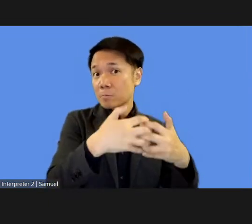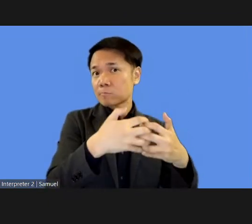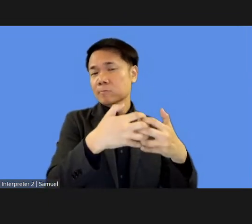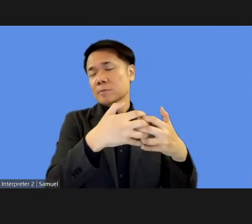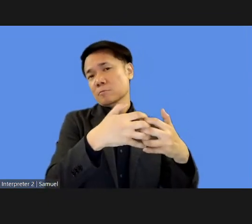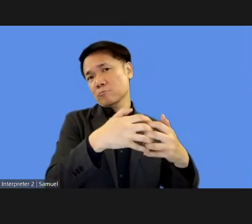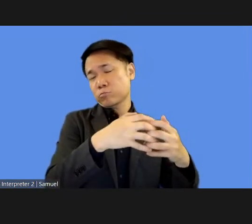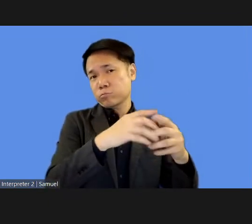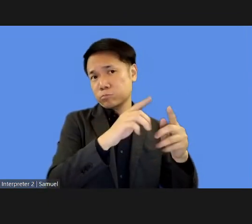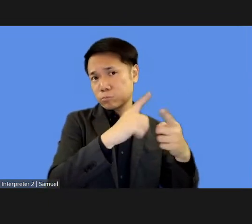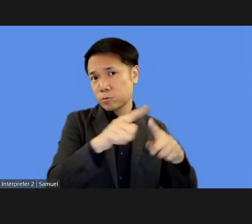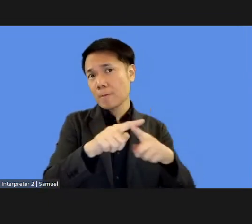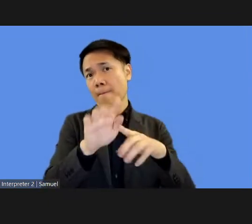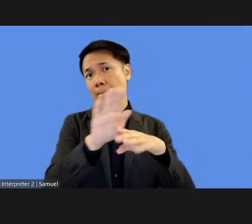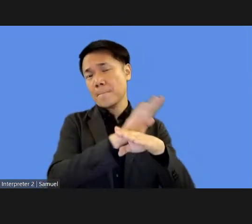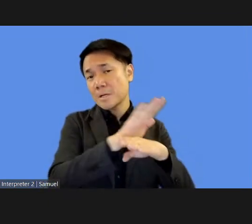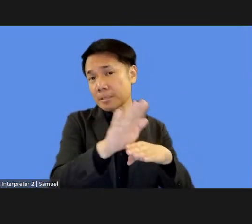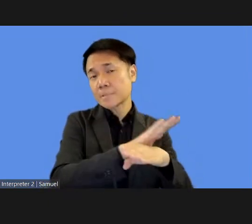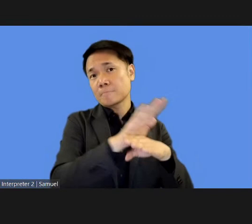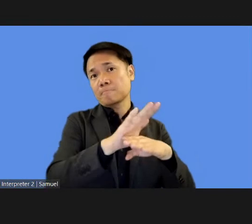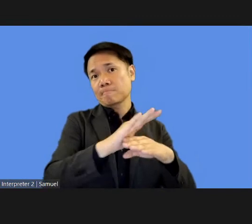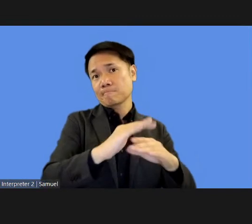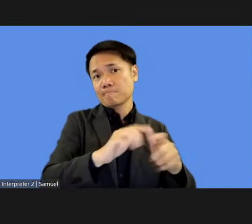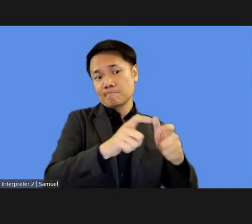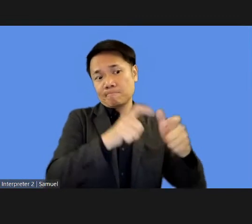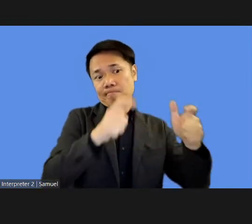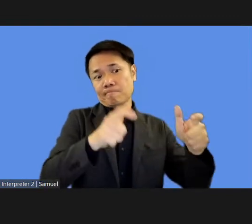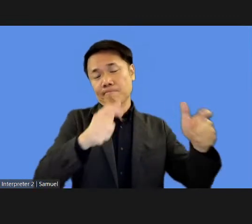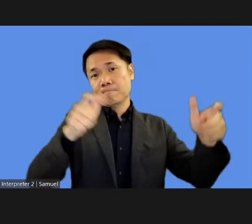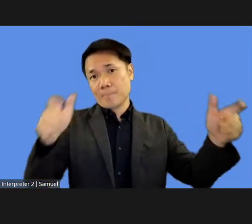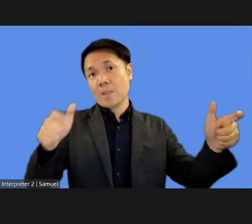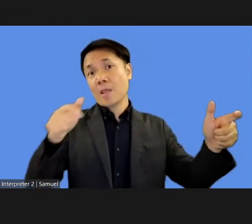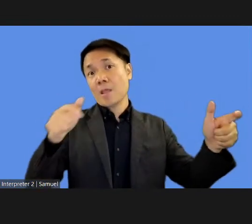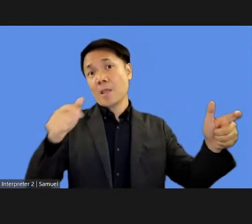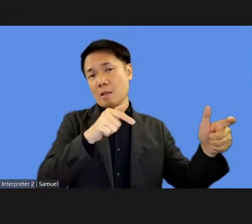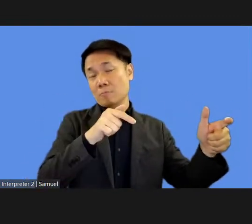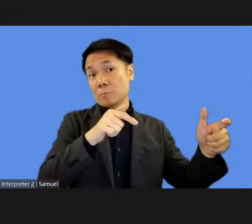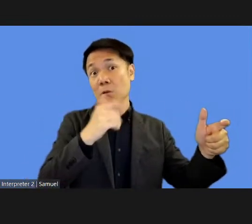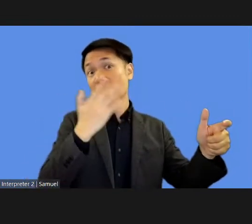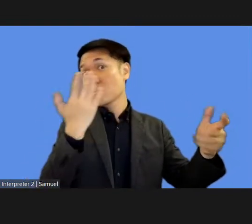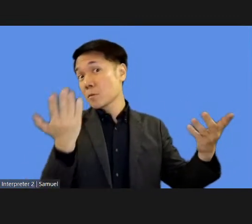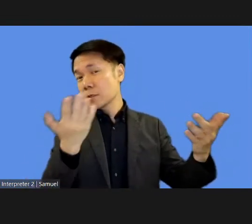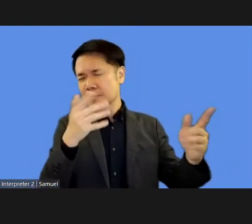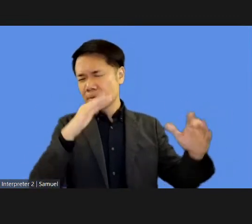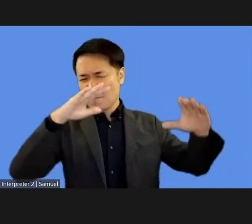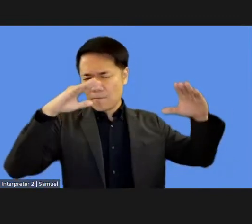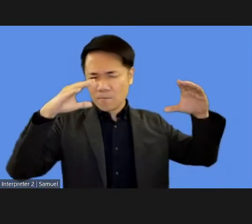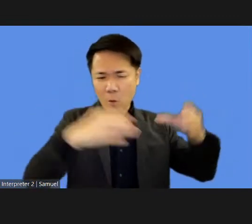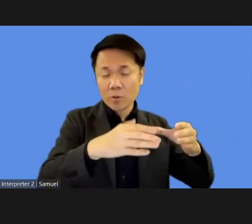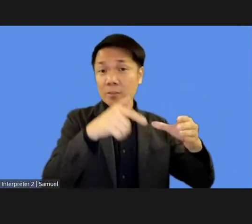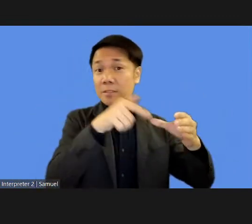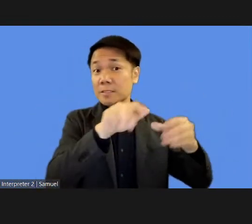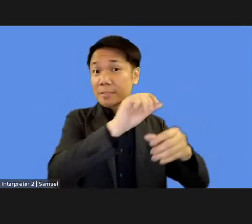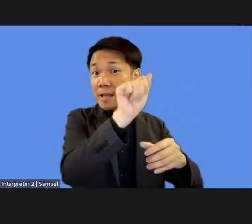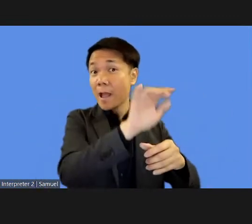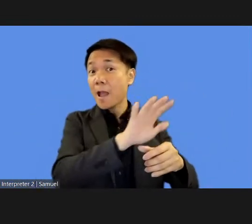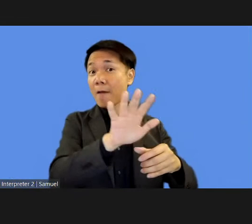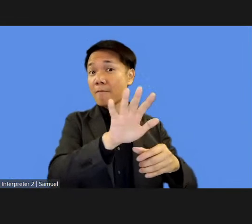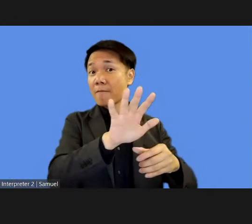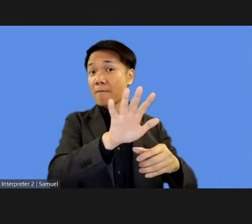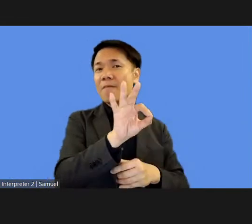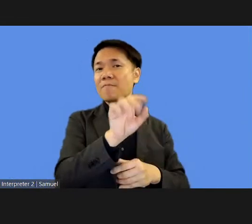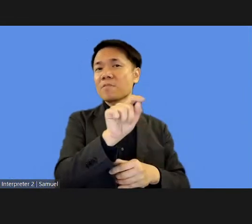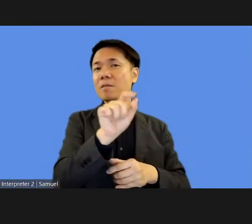build forward in the context of the African Continental Free Trade Area to develop these value chains